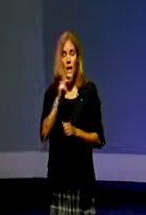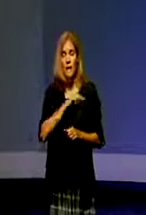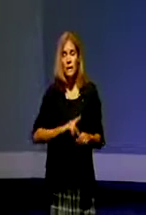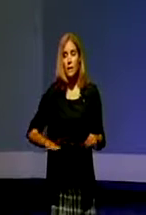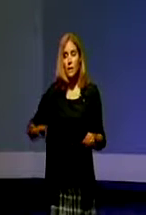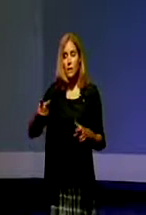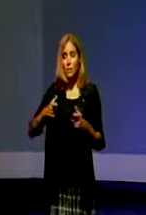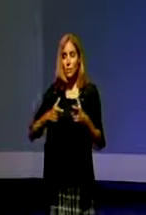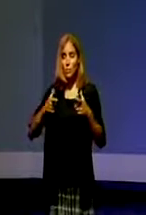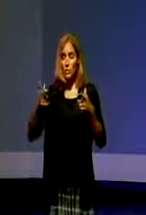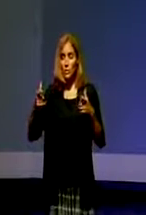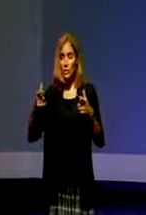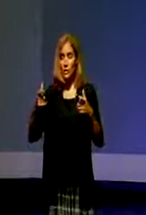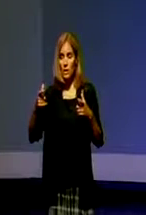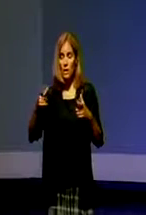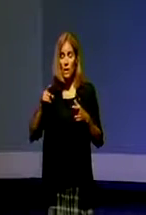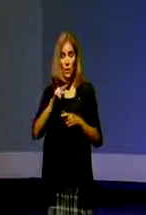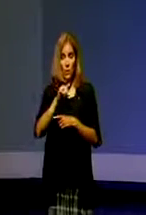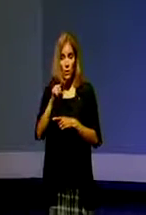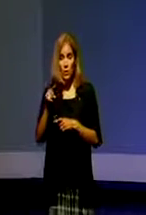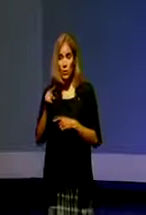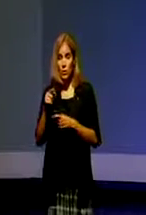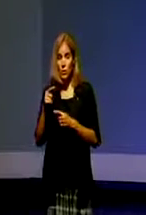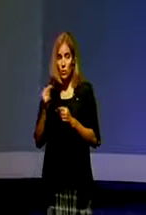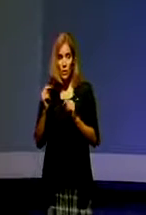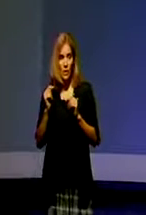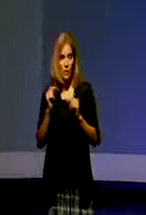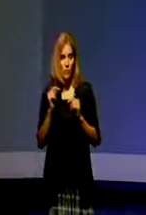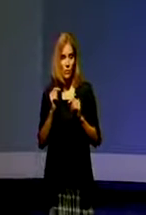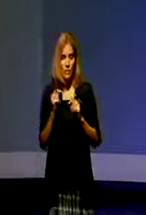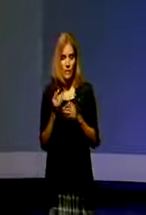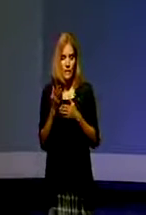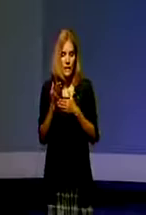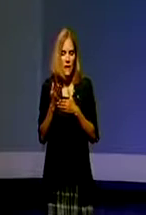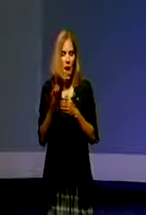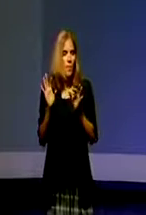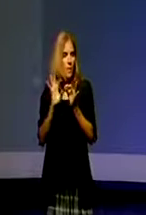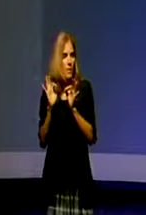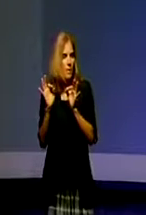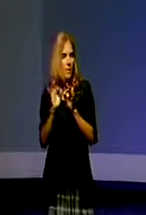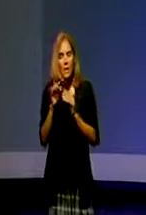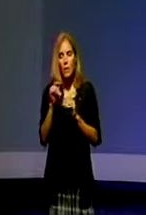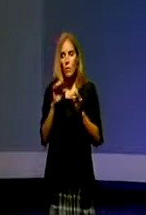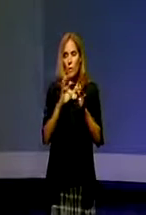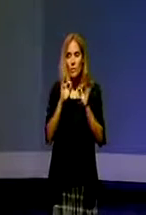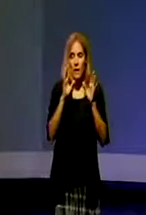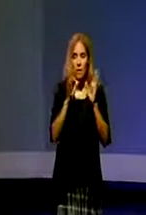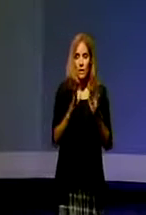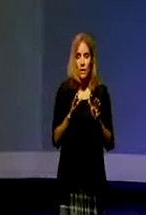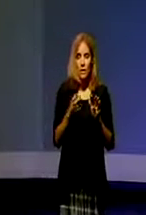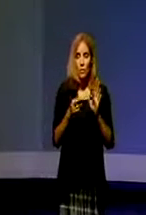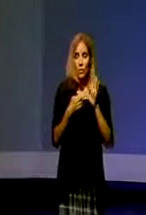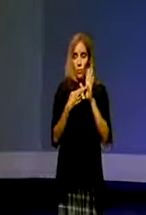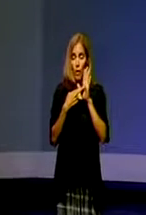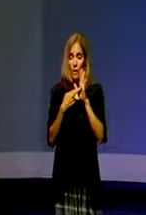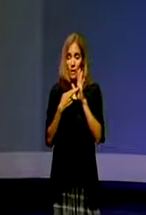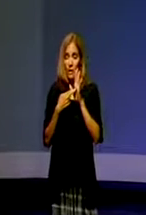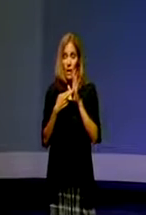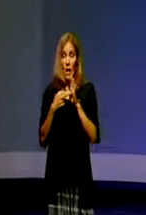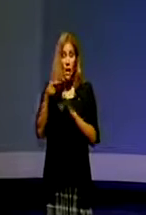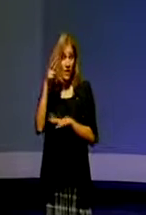God grows, those who will try to co-opt its message. There will be messengers, there will be representatives